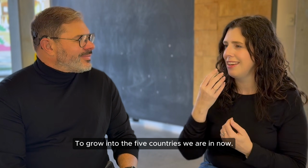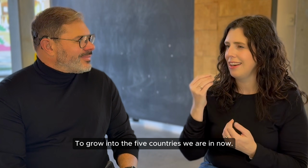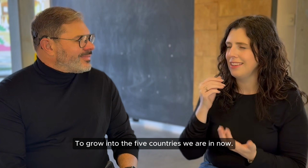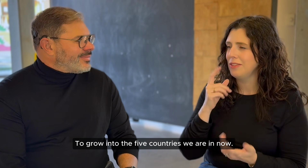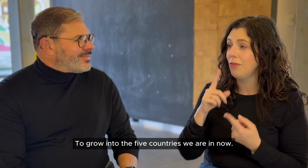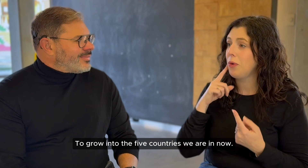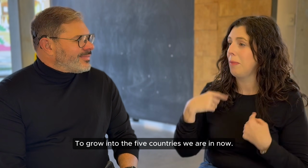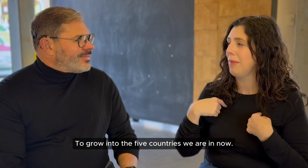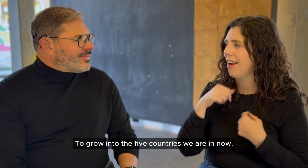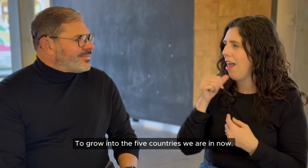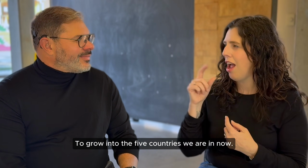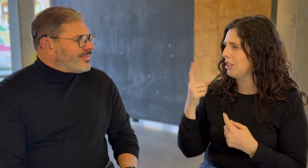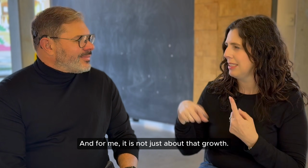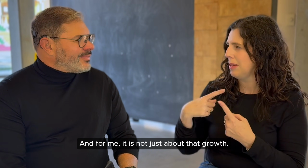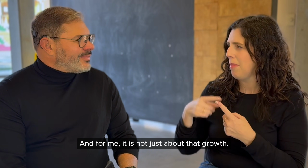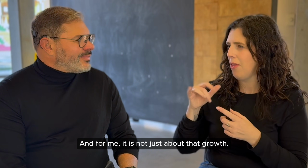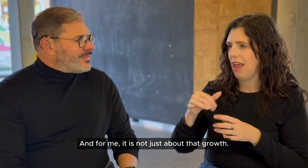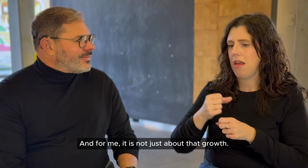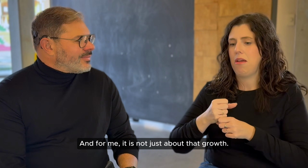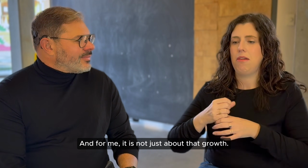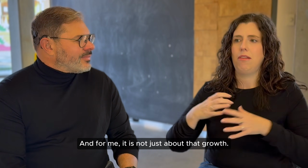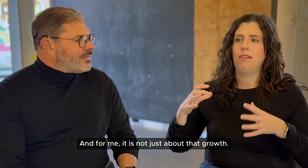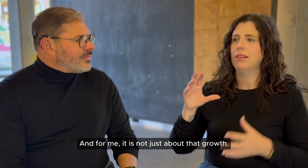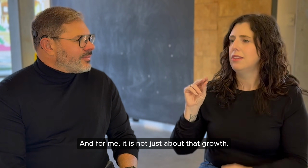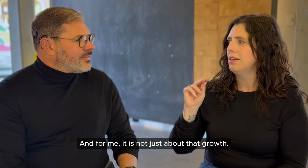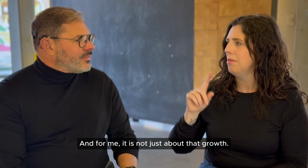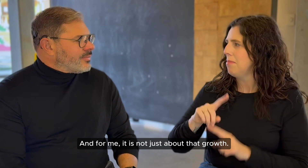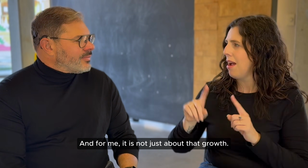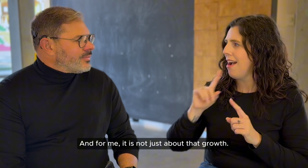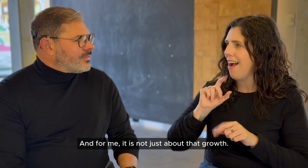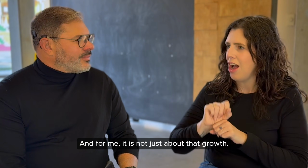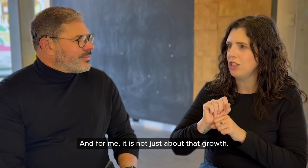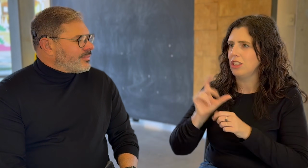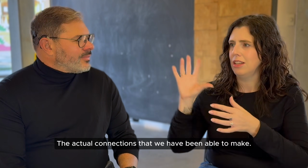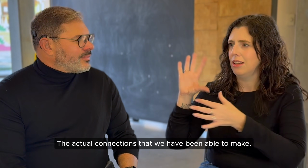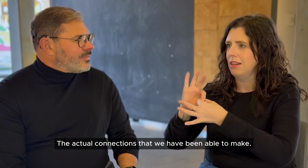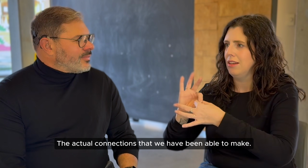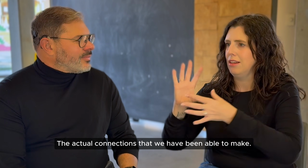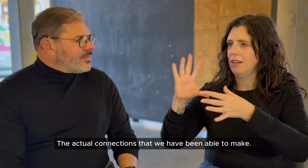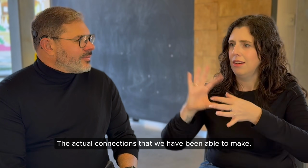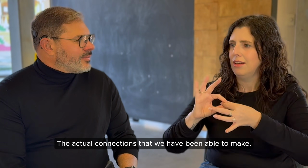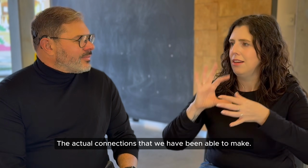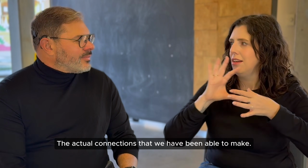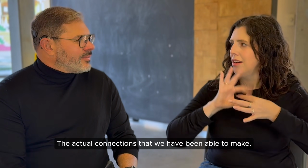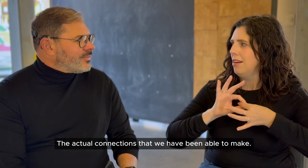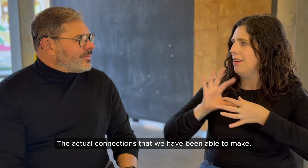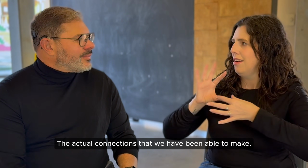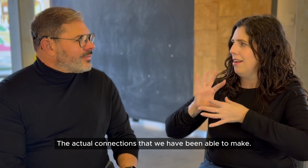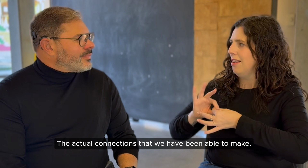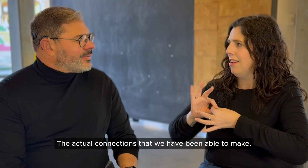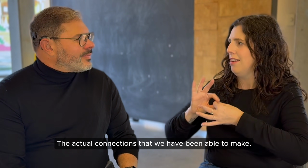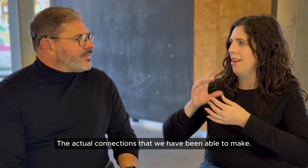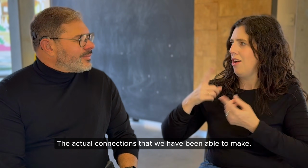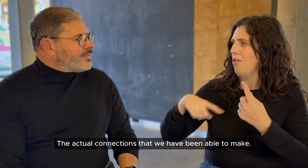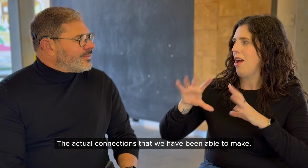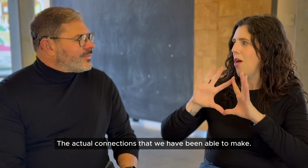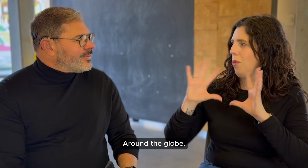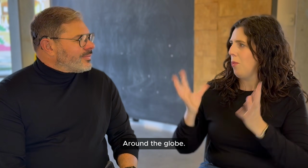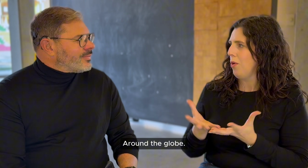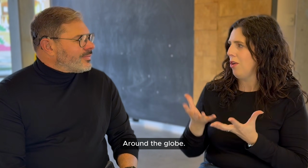5 countries we're in now. And for me, it's not just about that growth, but the actual connections that we've been able to make around the